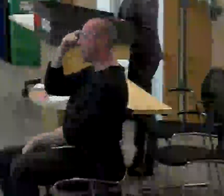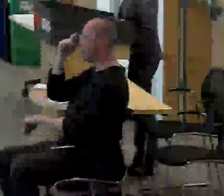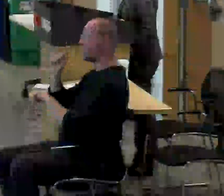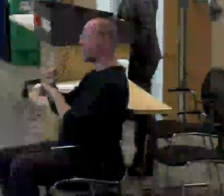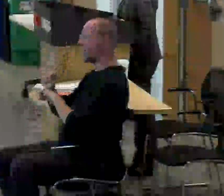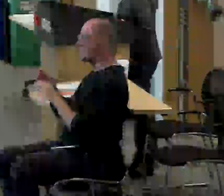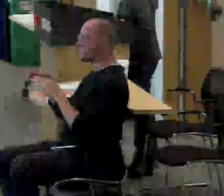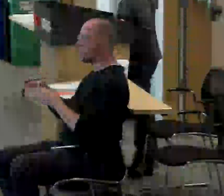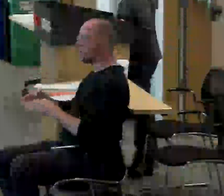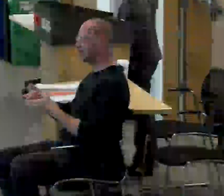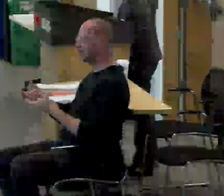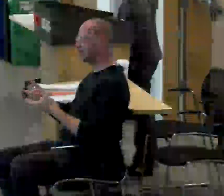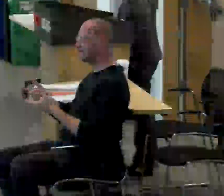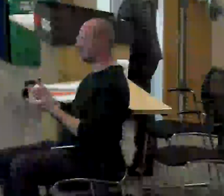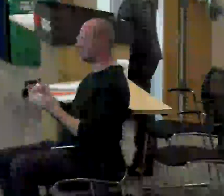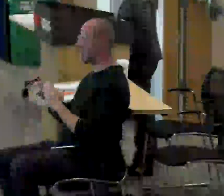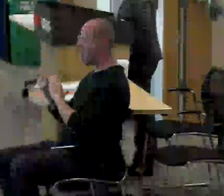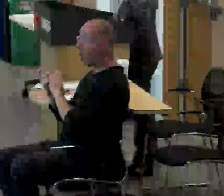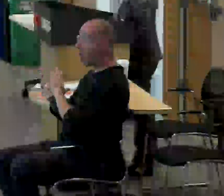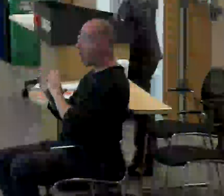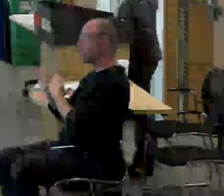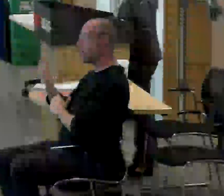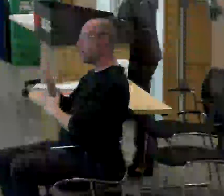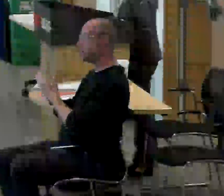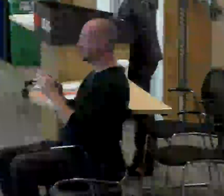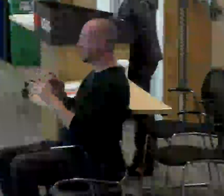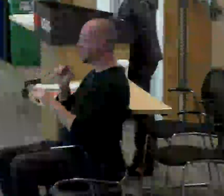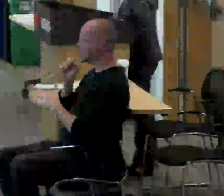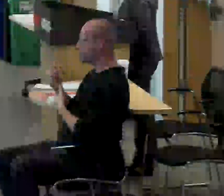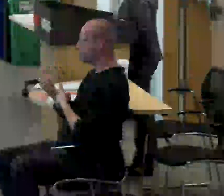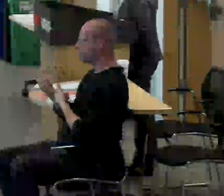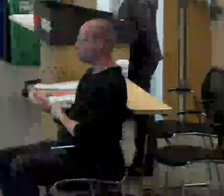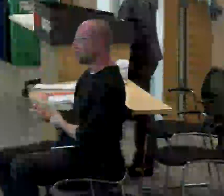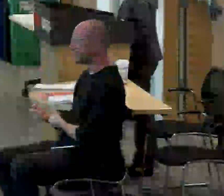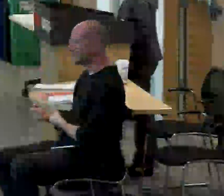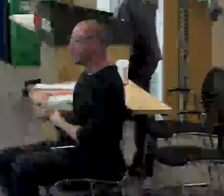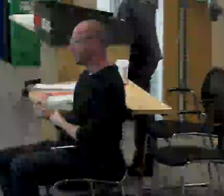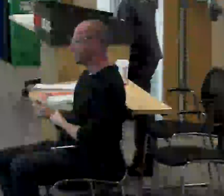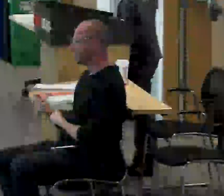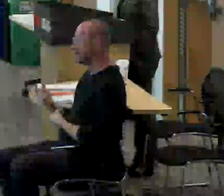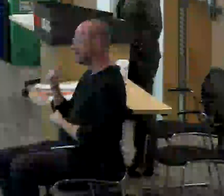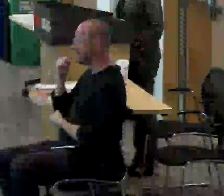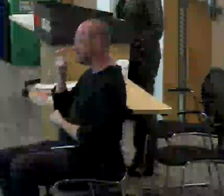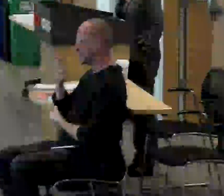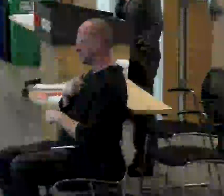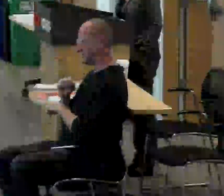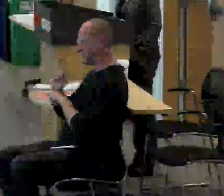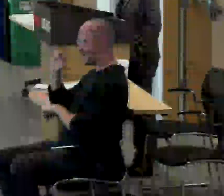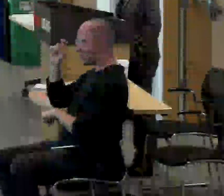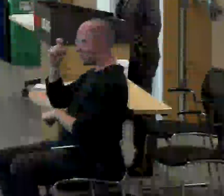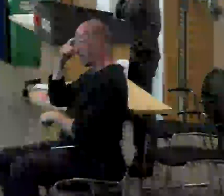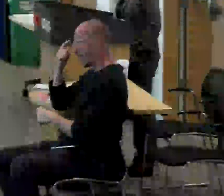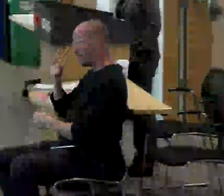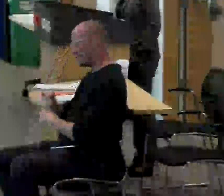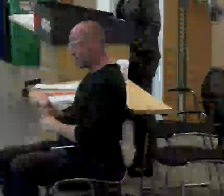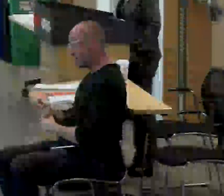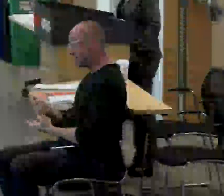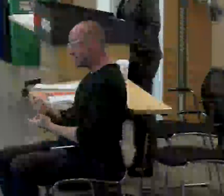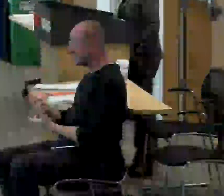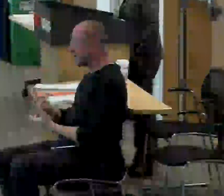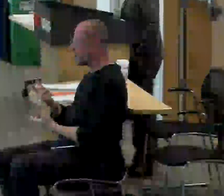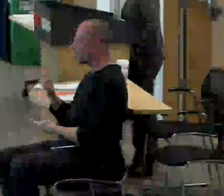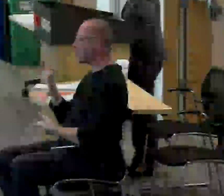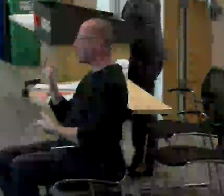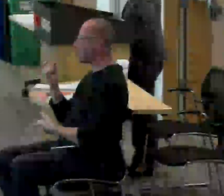which instantly sometimes causes people to distrust me just based on who I work for, right? So it's been one of our goals.